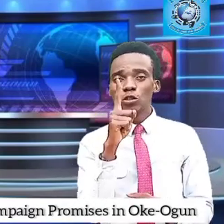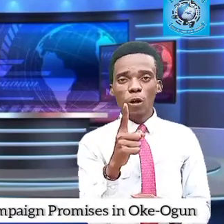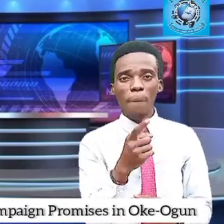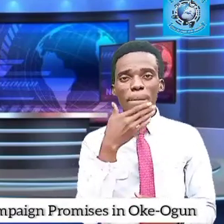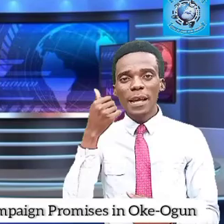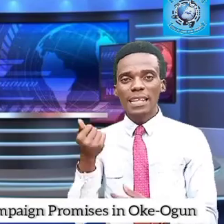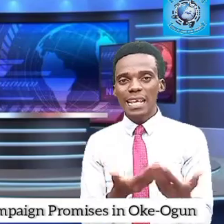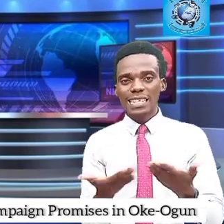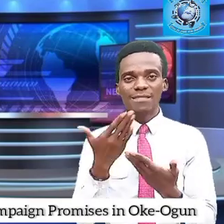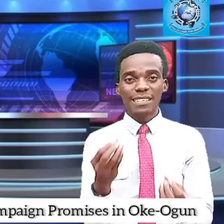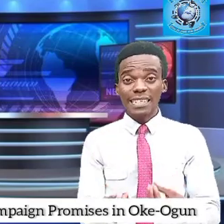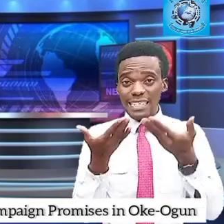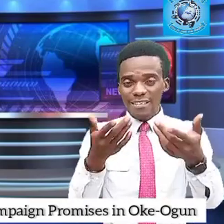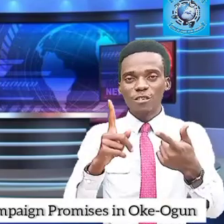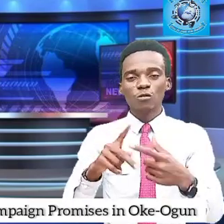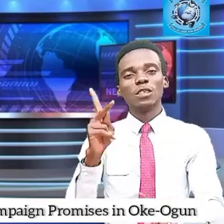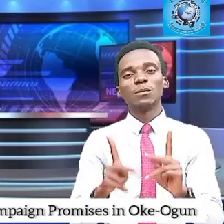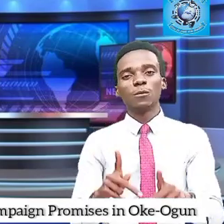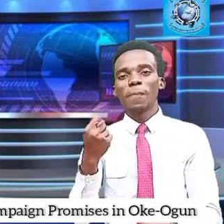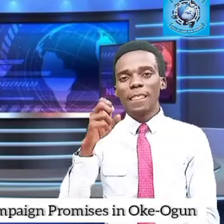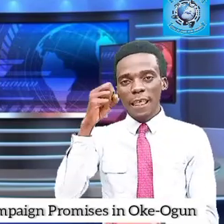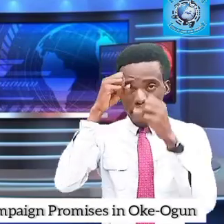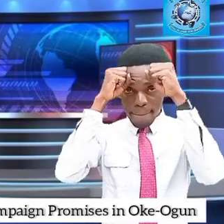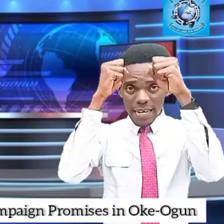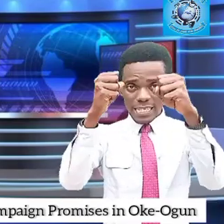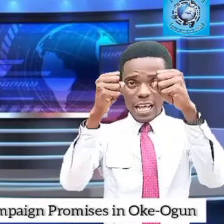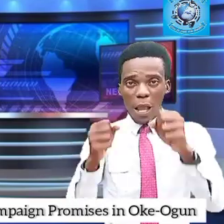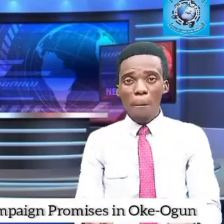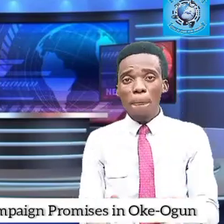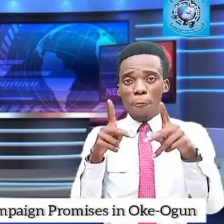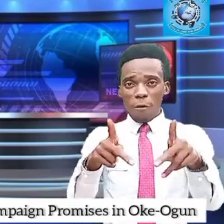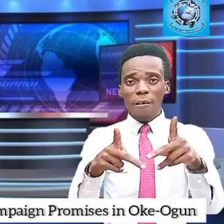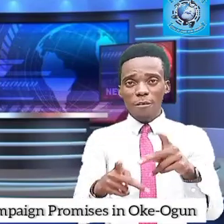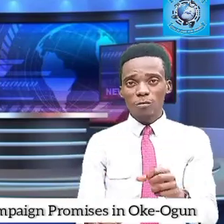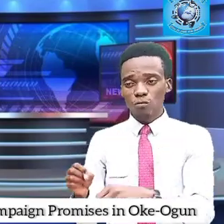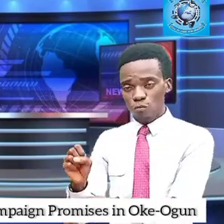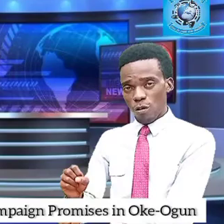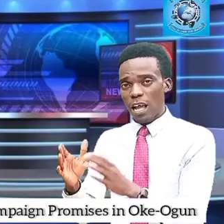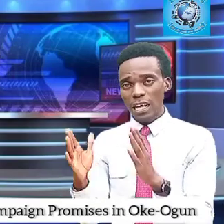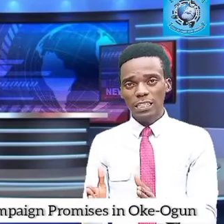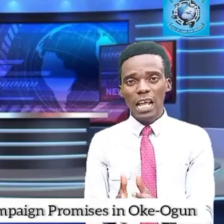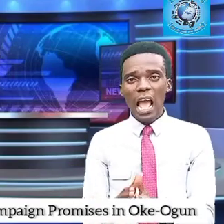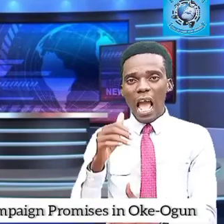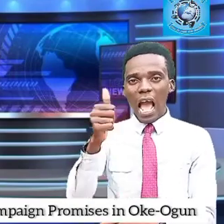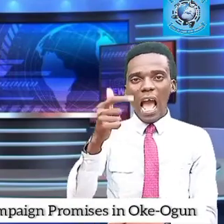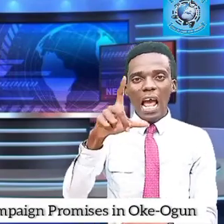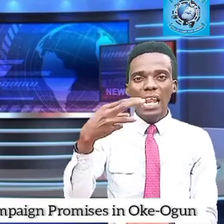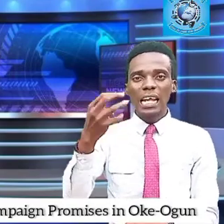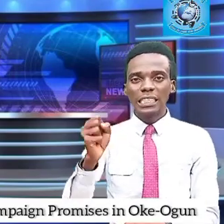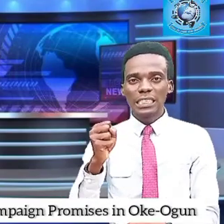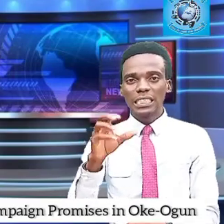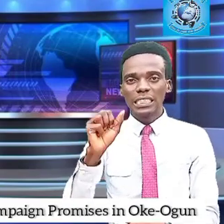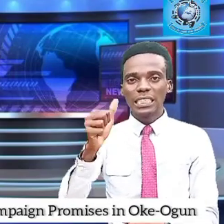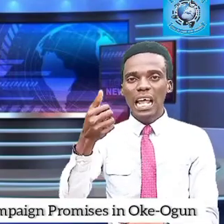people. The president, Progressive Artisan Alhaji Salahuddin Kumoruddin, and